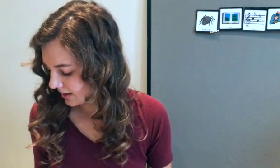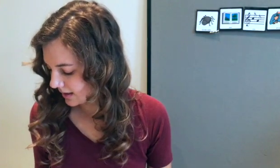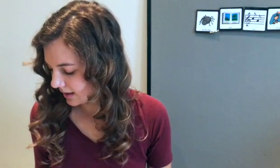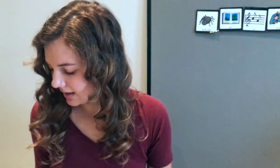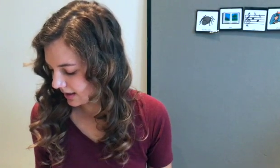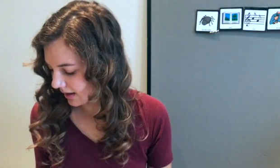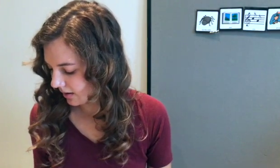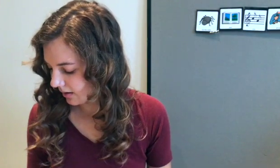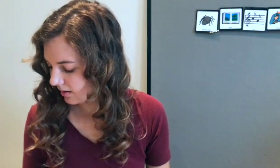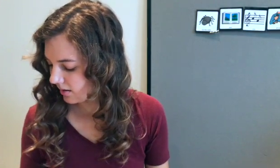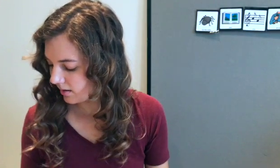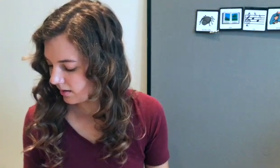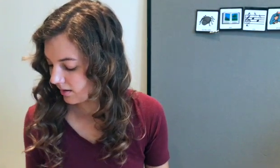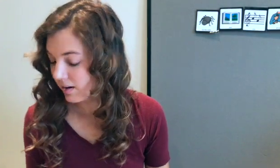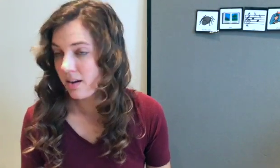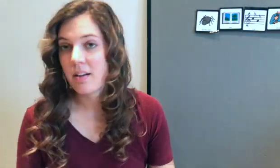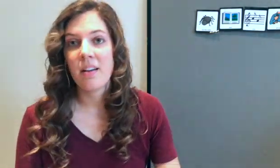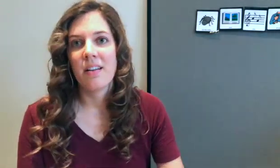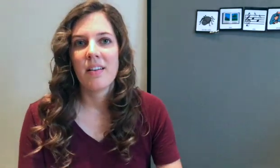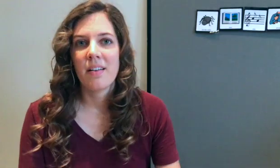singing together.